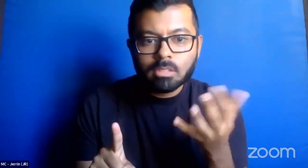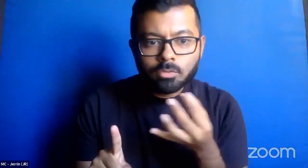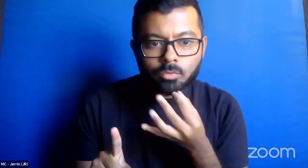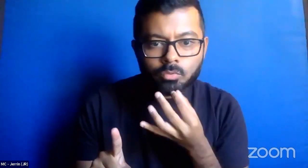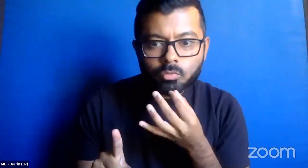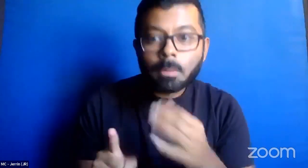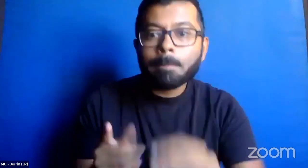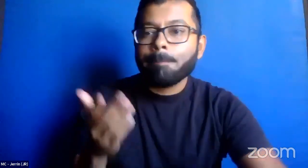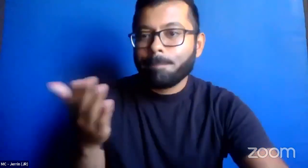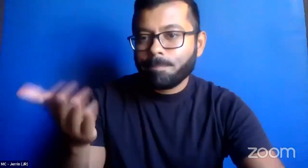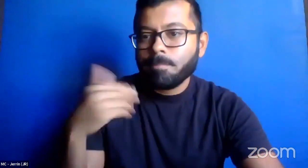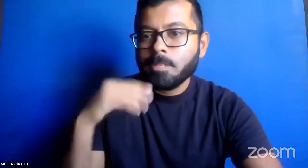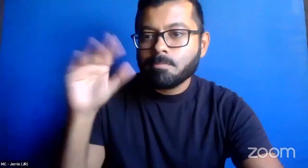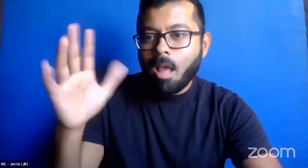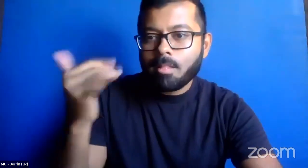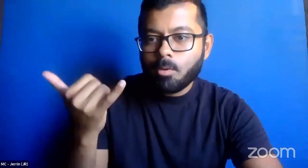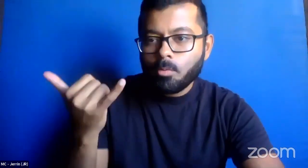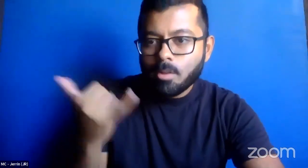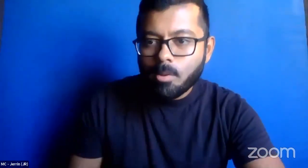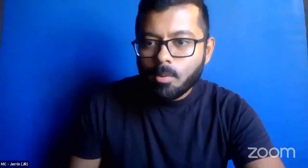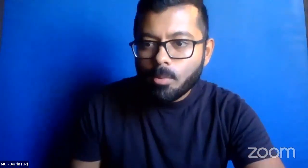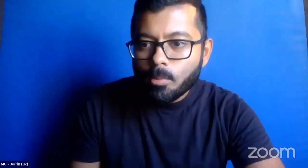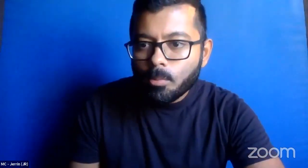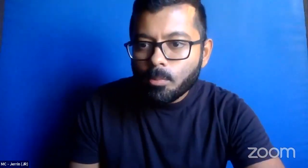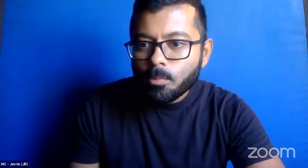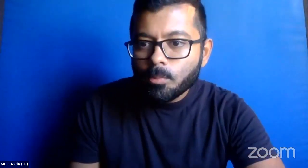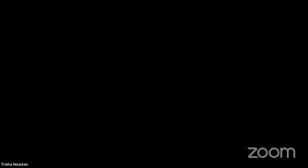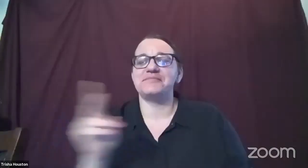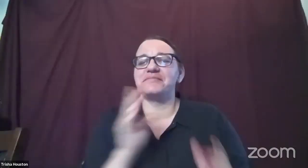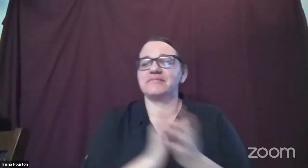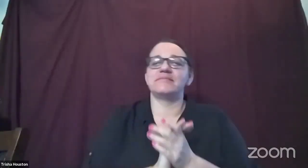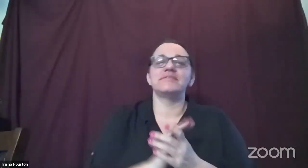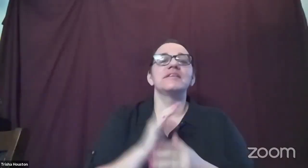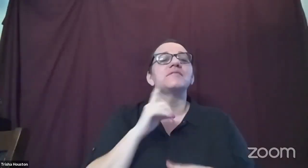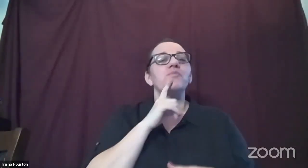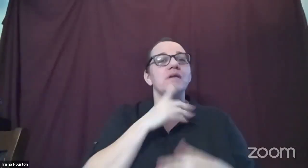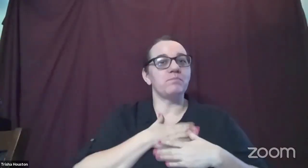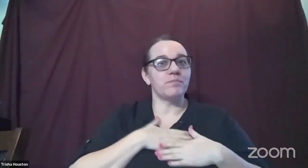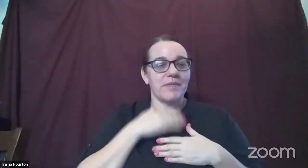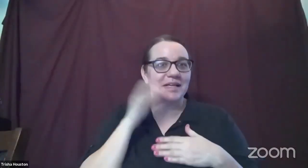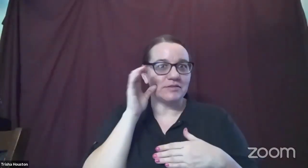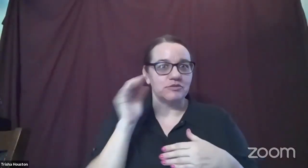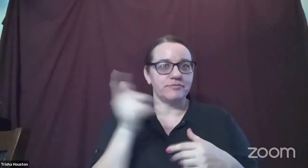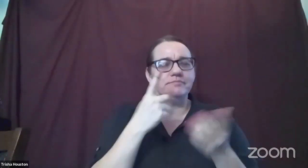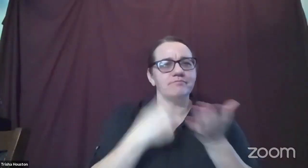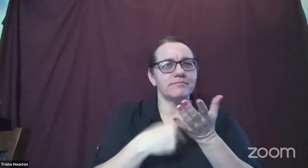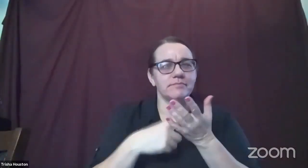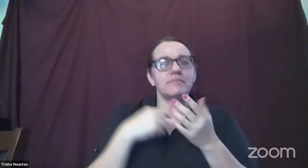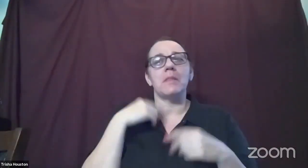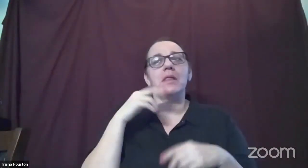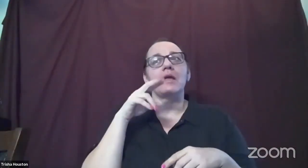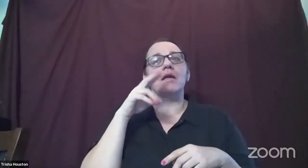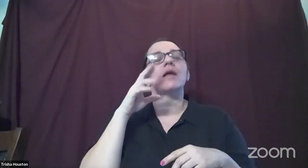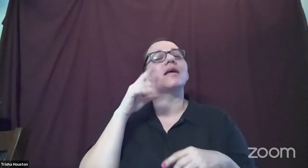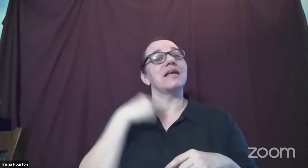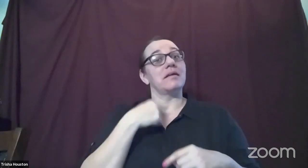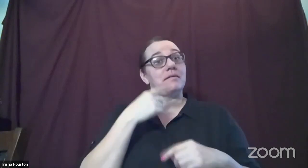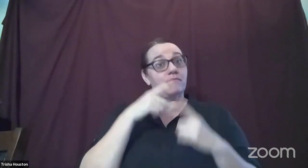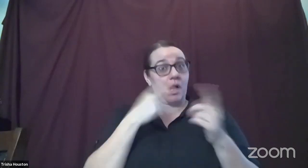And we will spotlight Tricia. This is Tricia. I really appreciated being